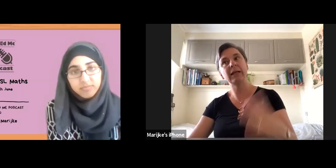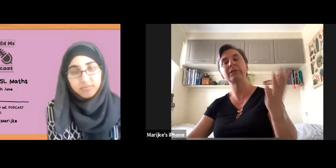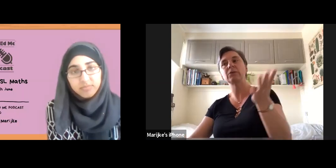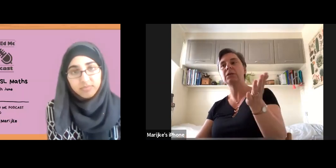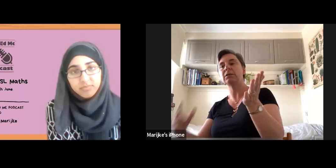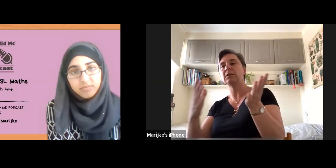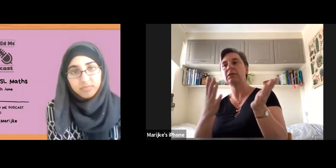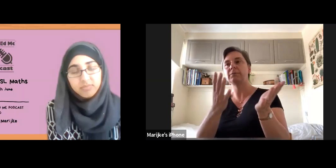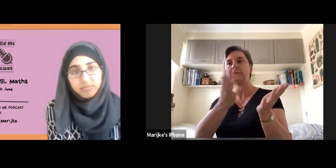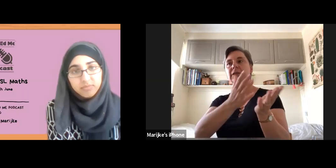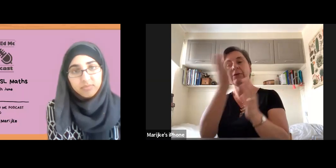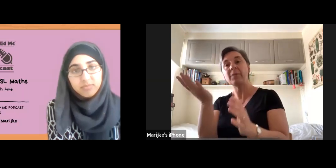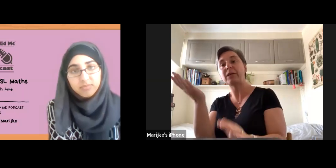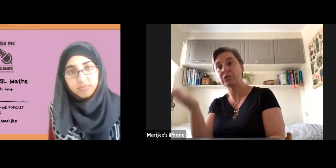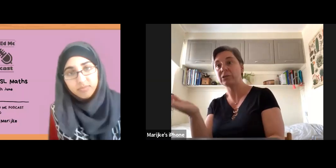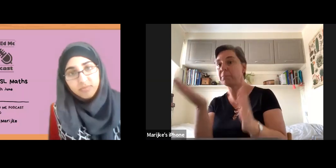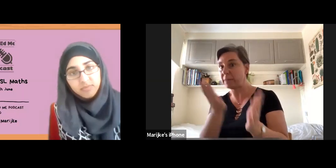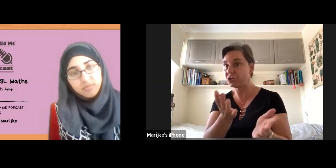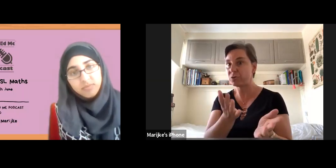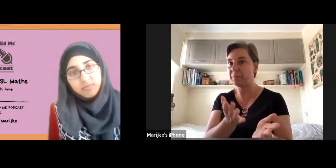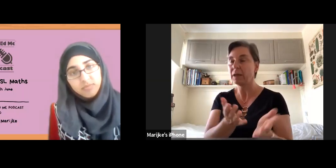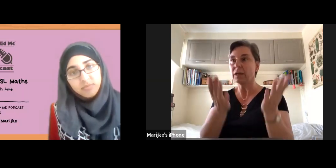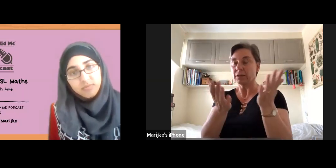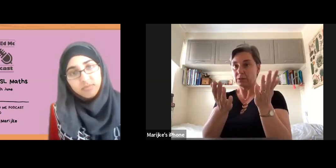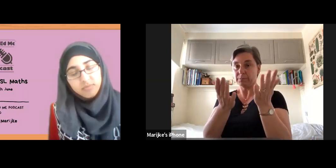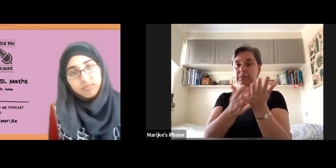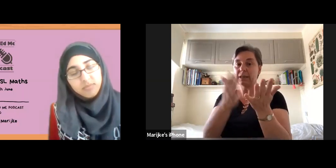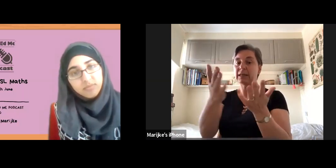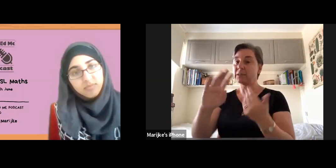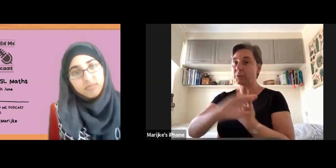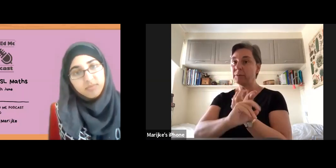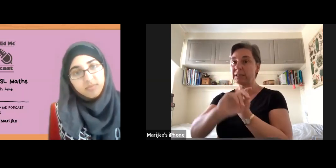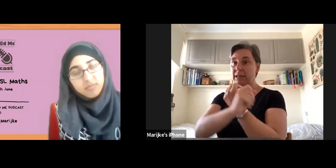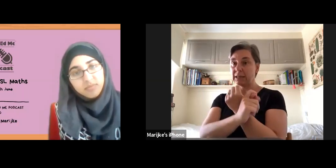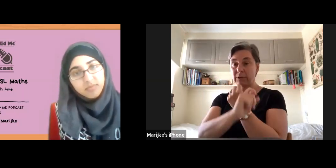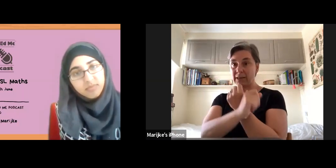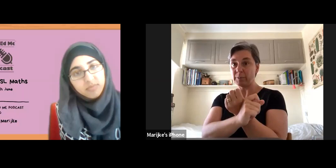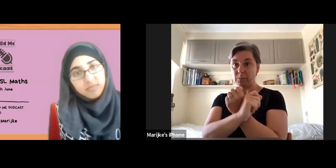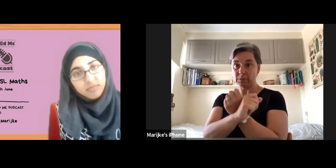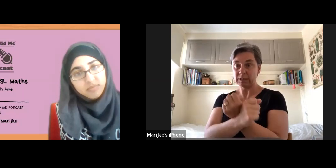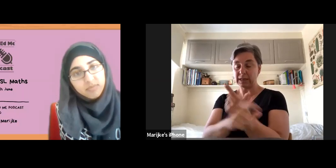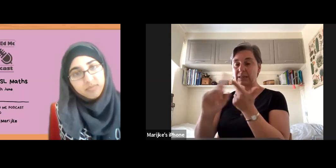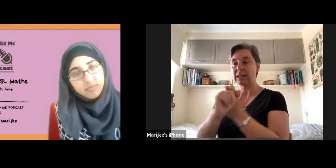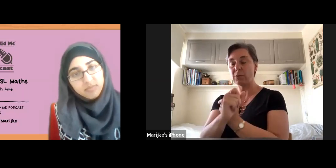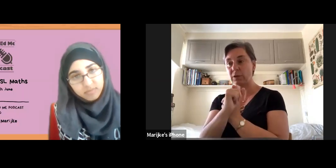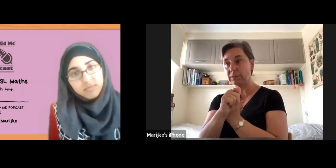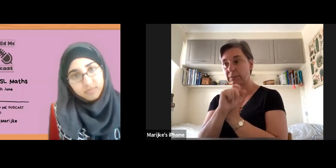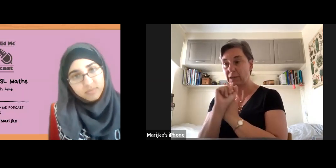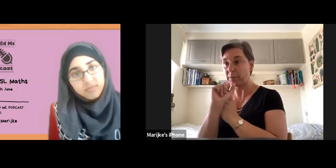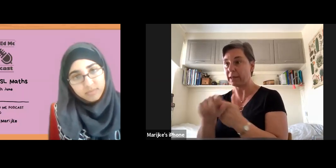so the hearing impaired children in mainstream, so like I said, the problem is they will end up in bottom sets. They will end up in big groups. They